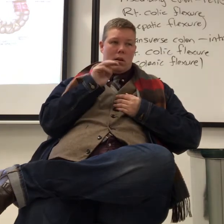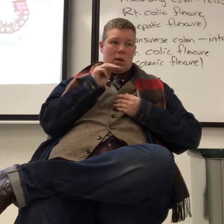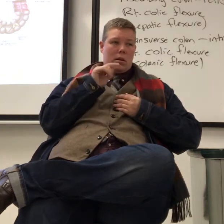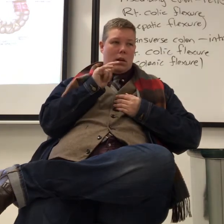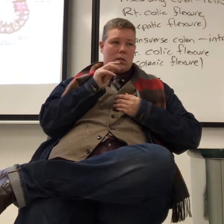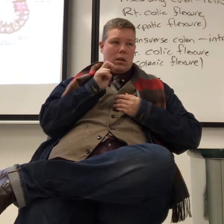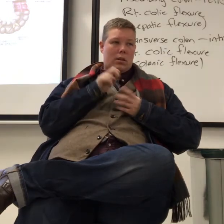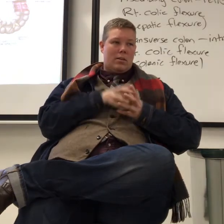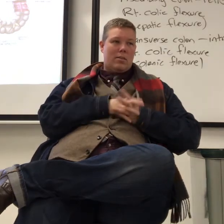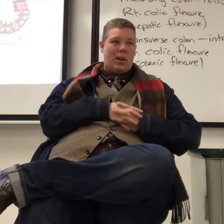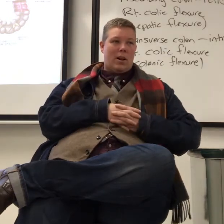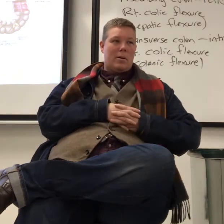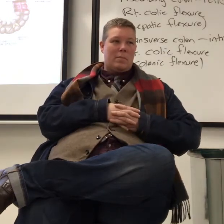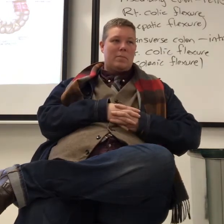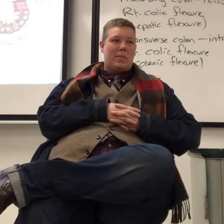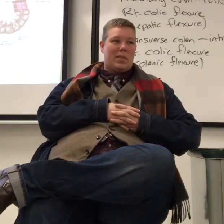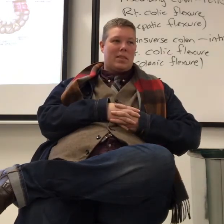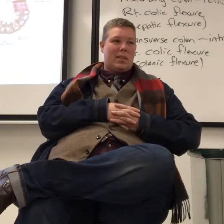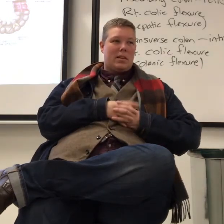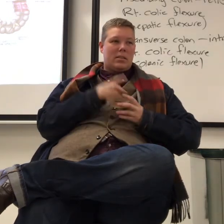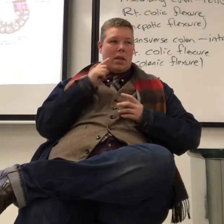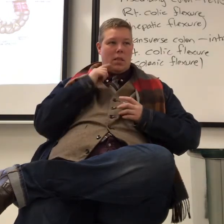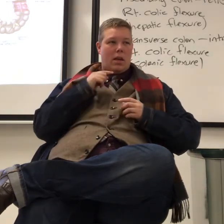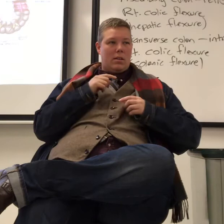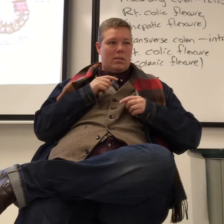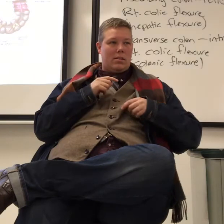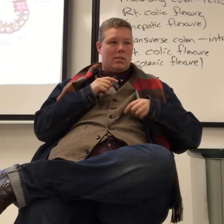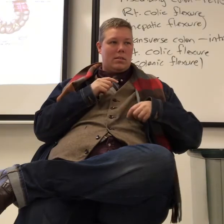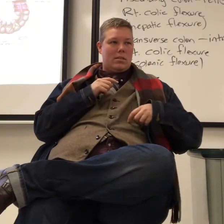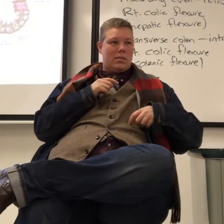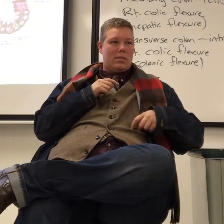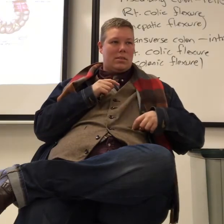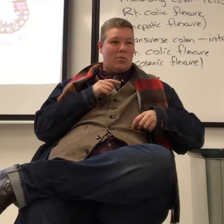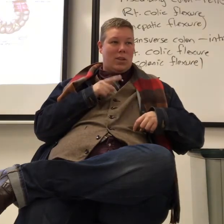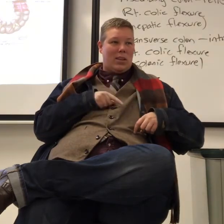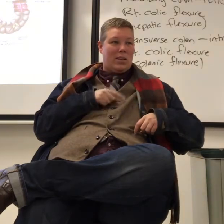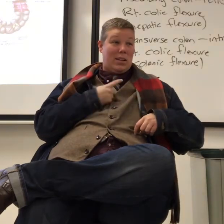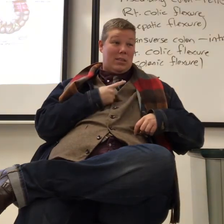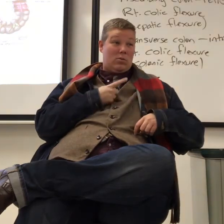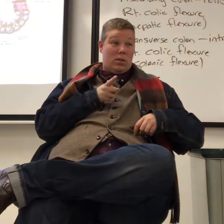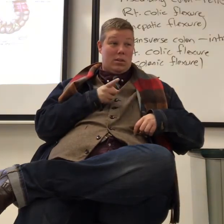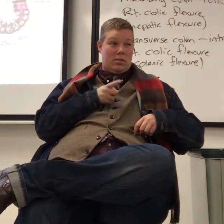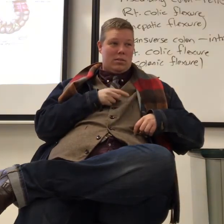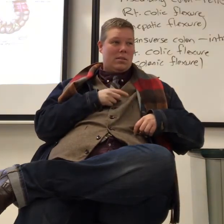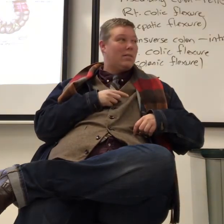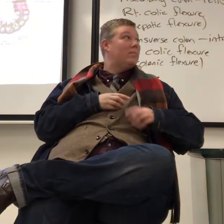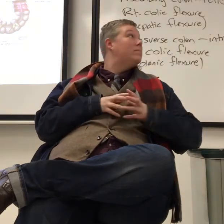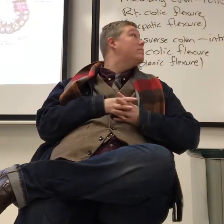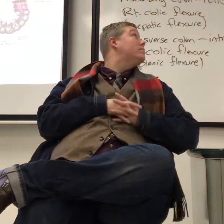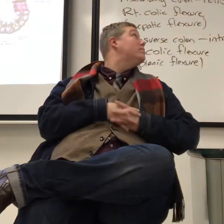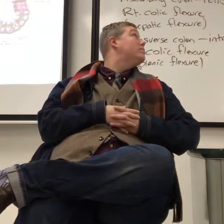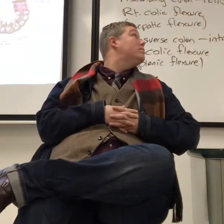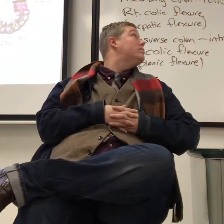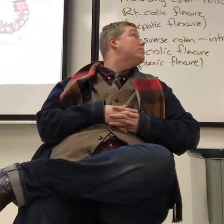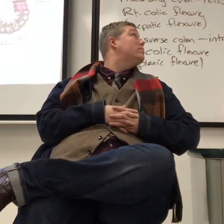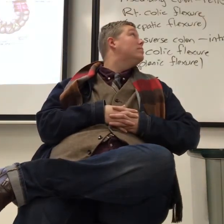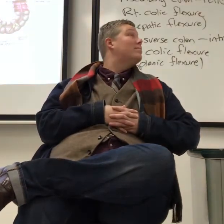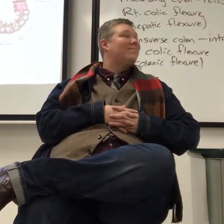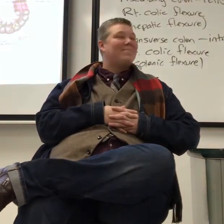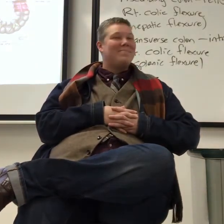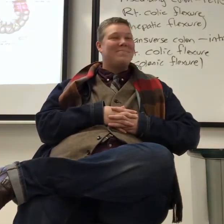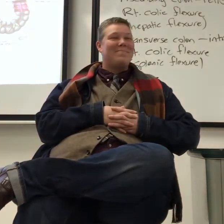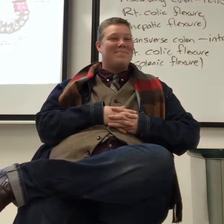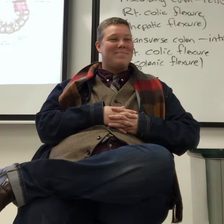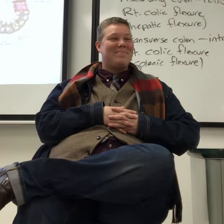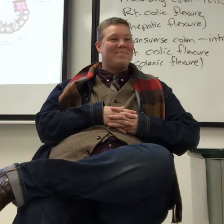or intro. Like the ascending colon, it doesn't have any type of valve. No, not to my knowledge. Okay, there's no